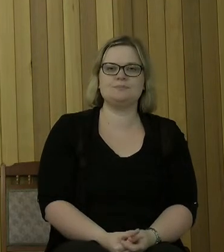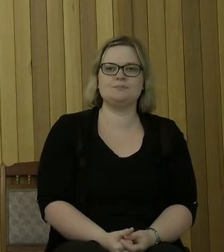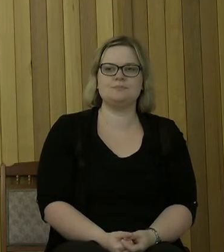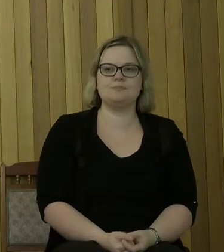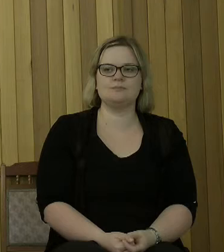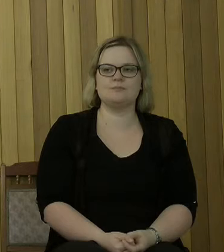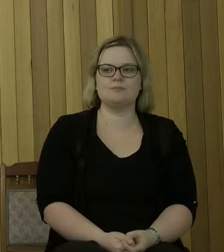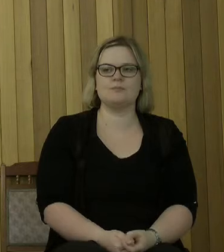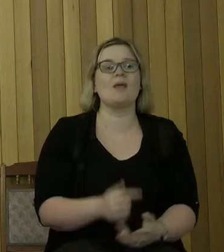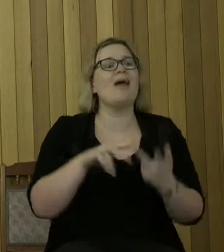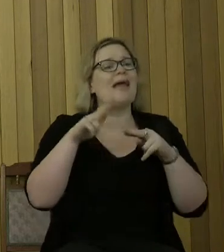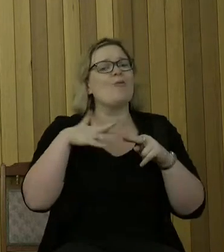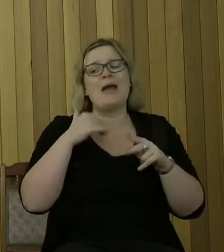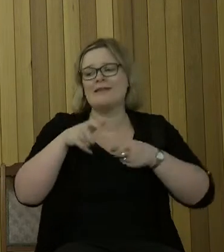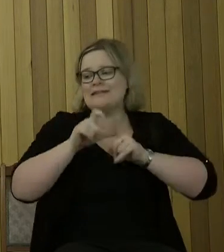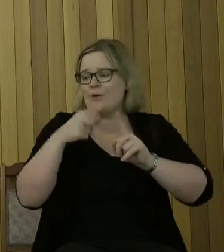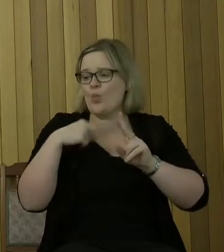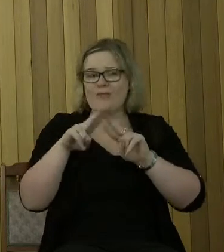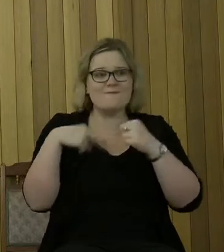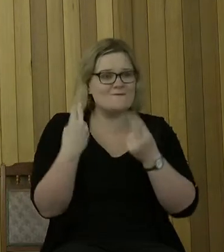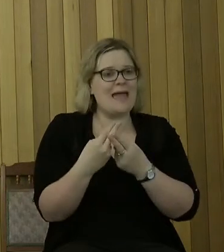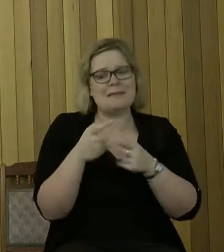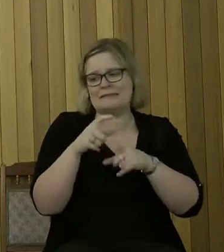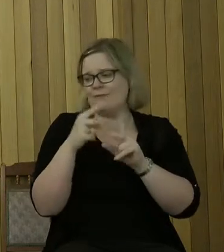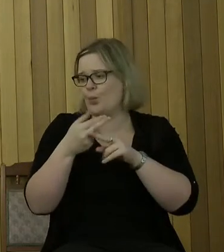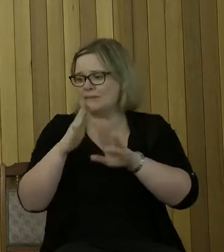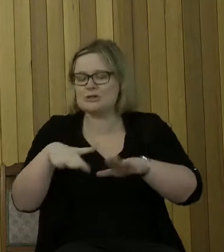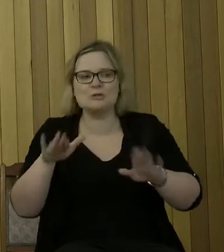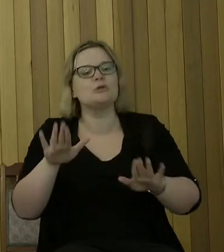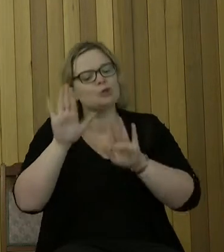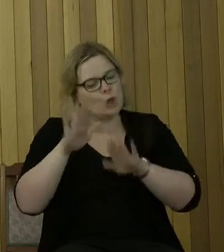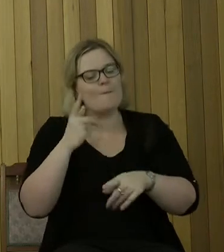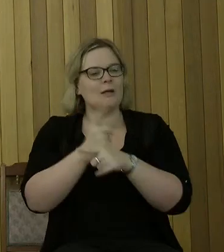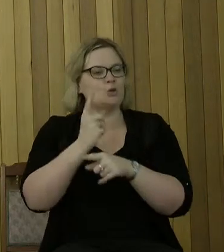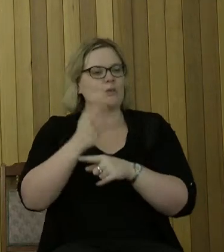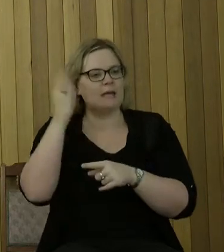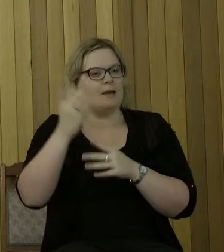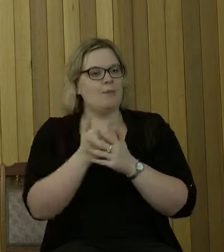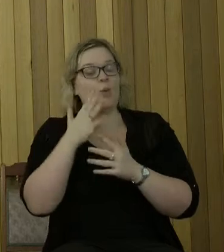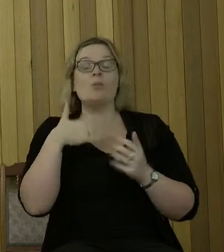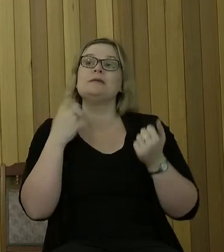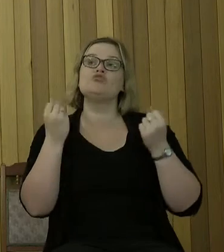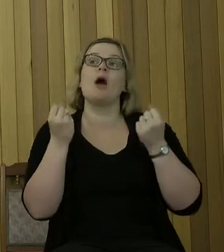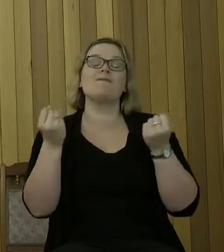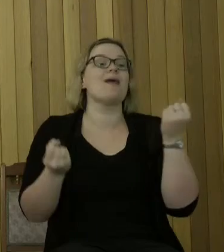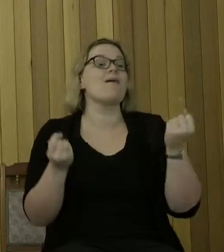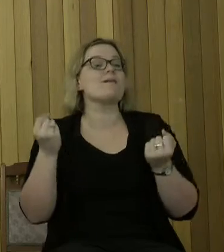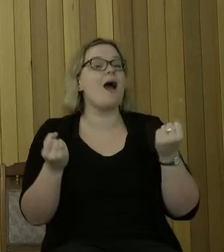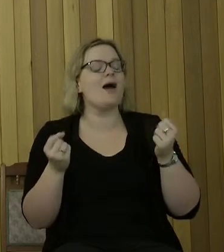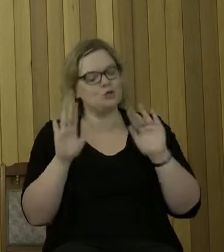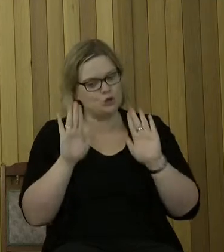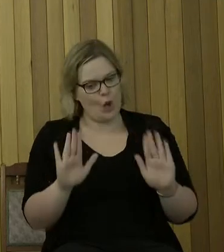When we've got challenges with our family or with our children, stop and talk to him. When we're driving our car,